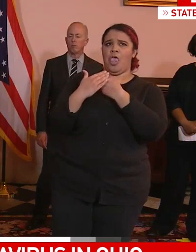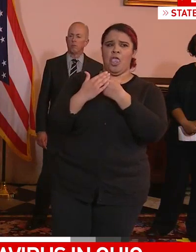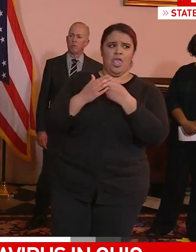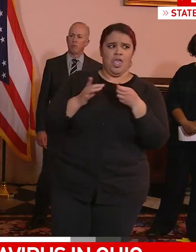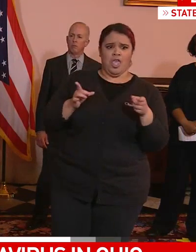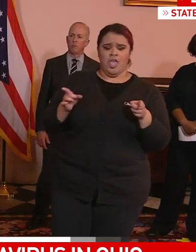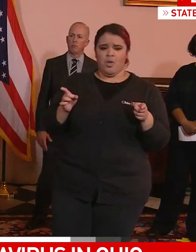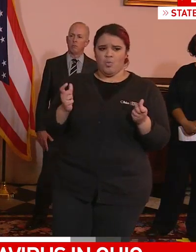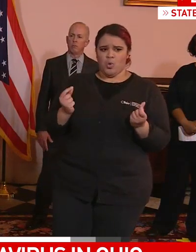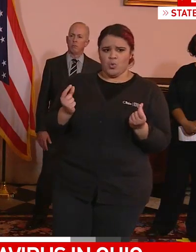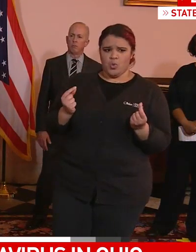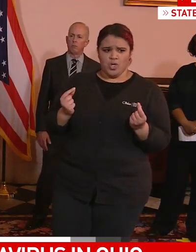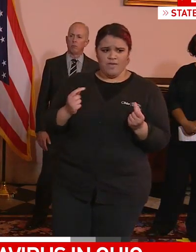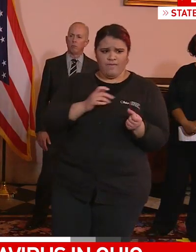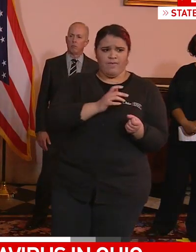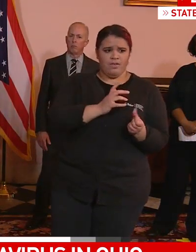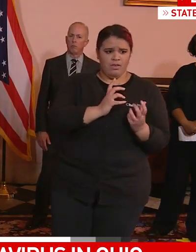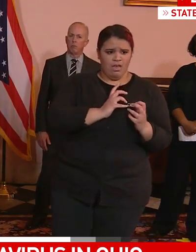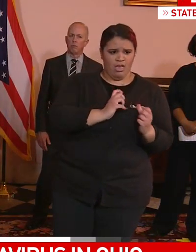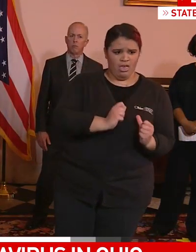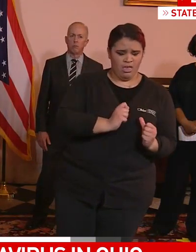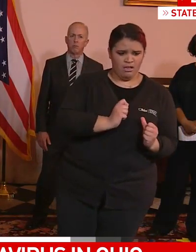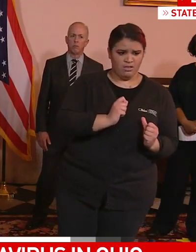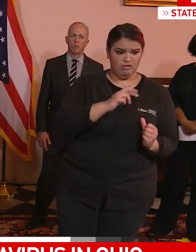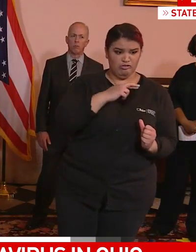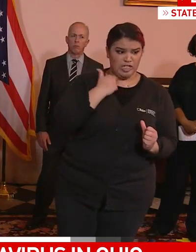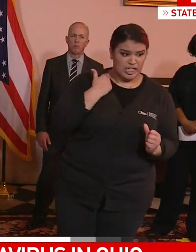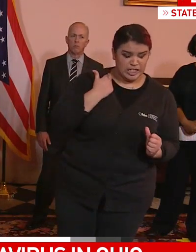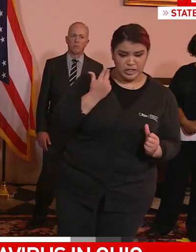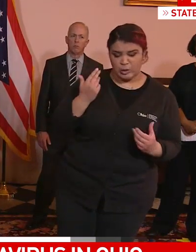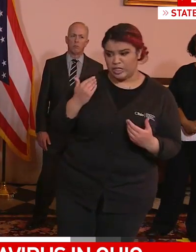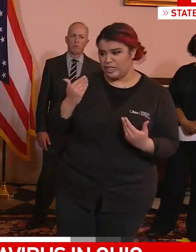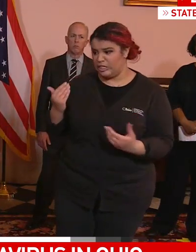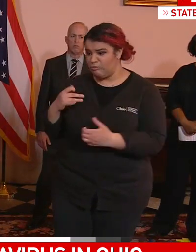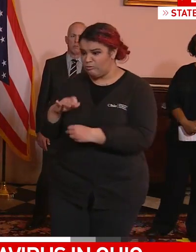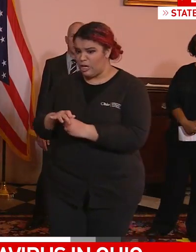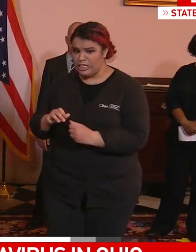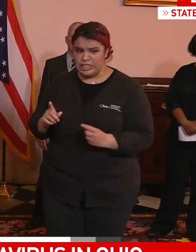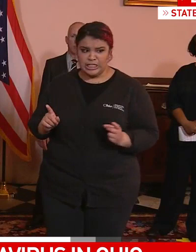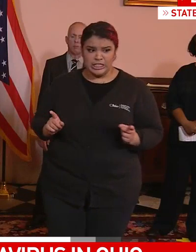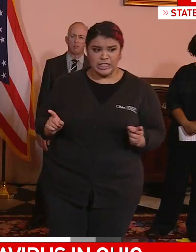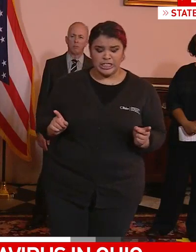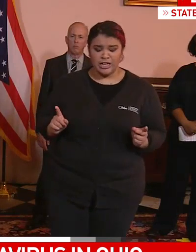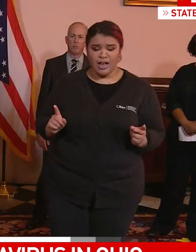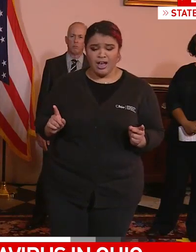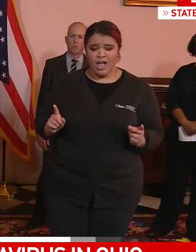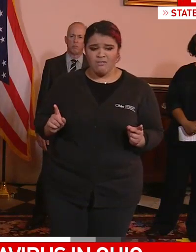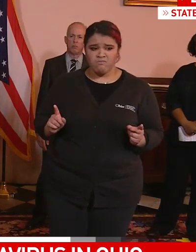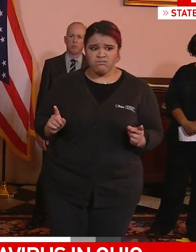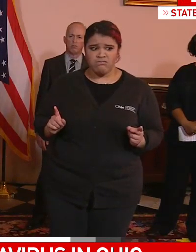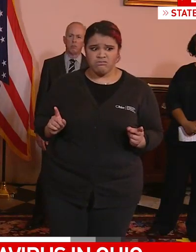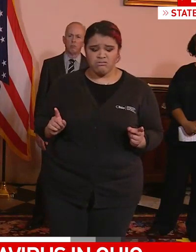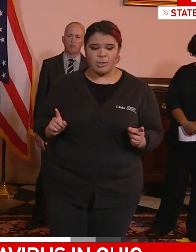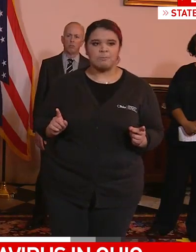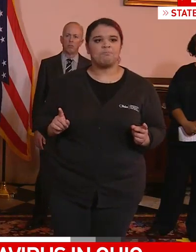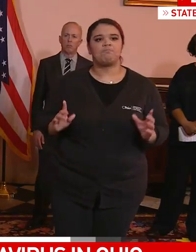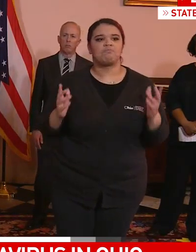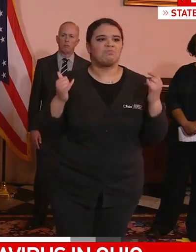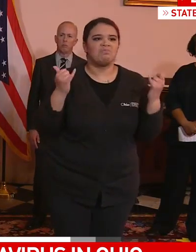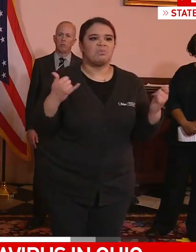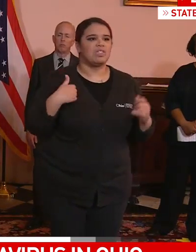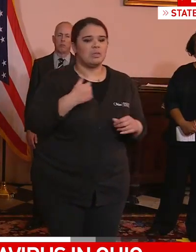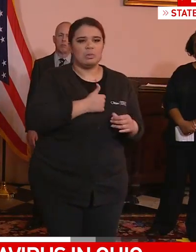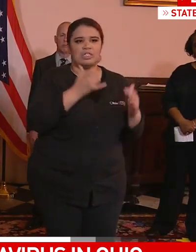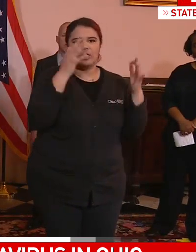we looked at it, and the more we looked at that day, came to the conclusion that this election, just